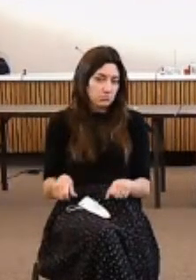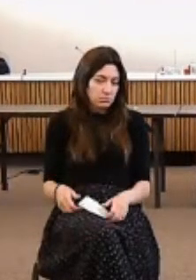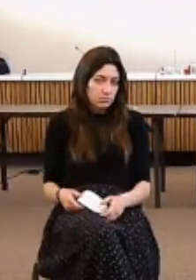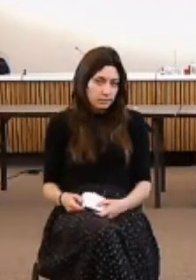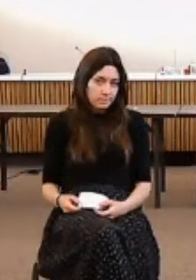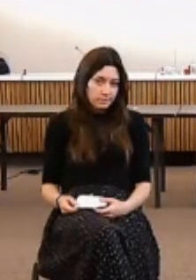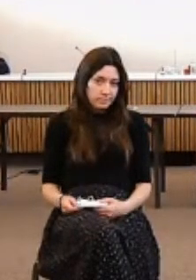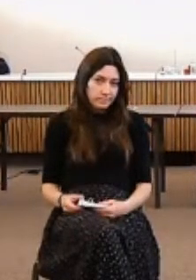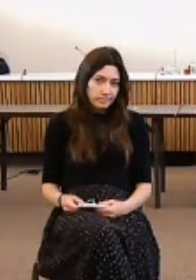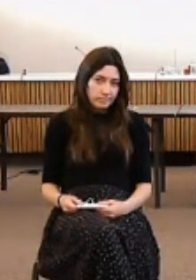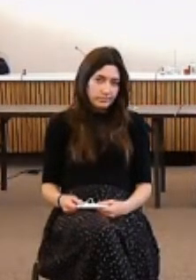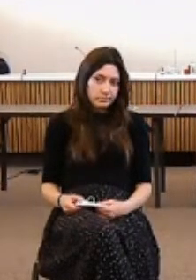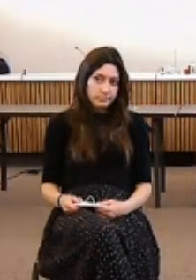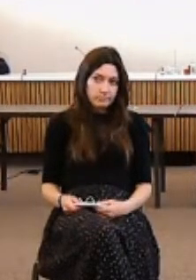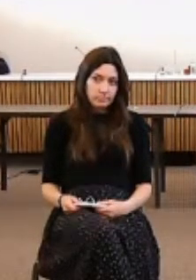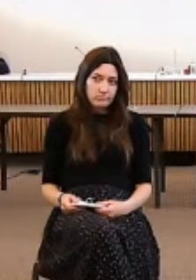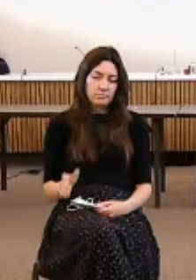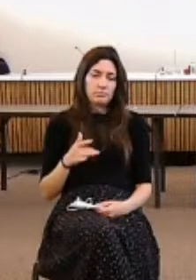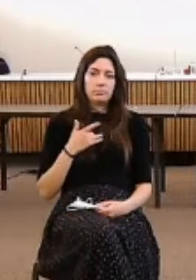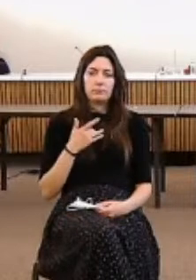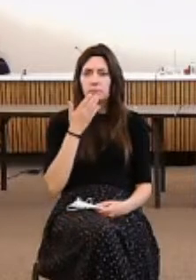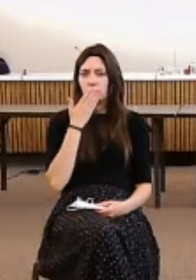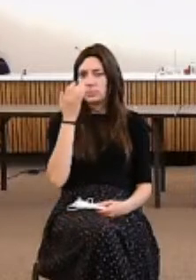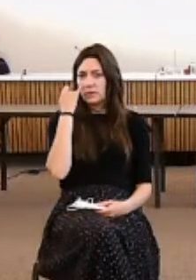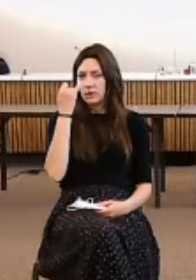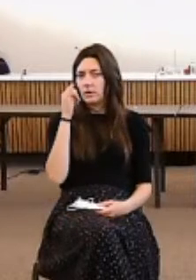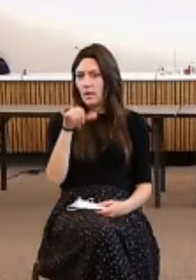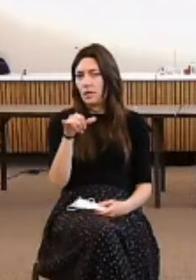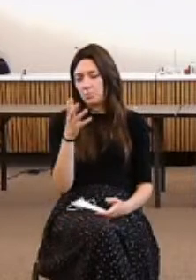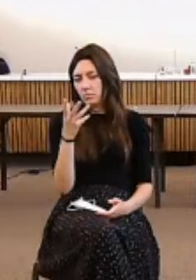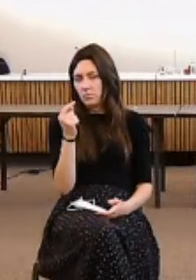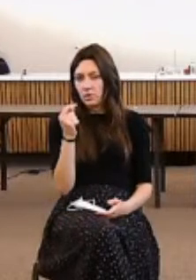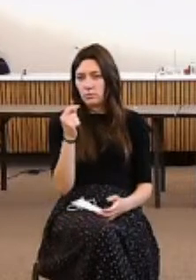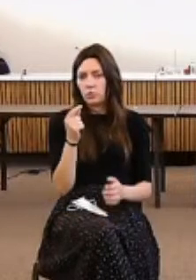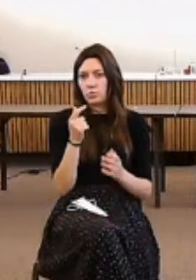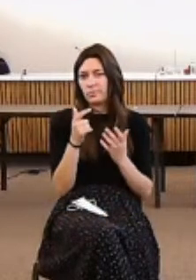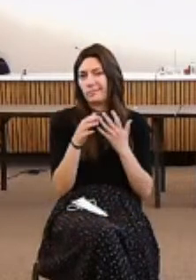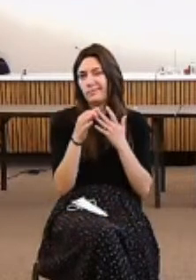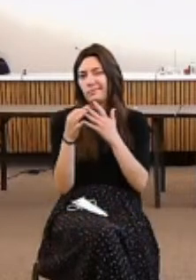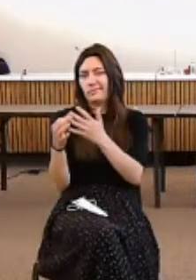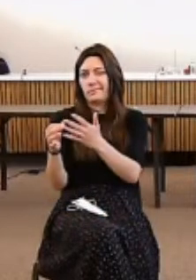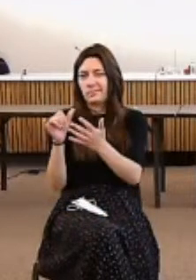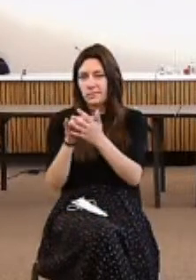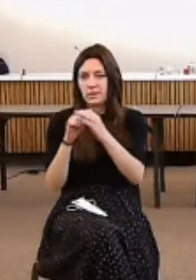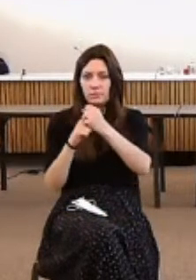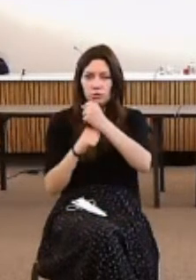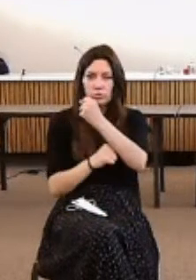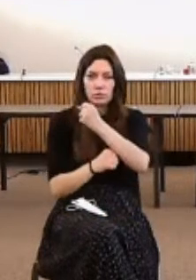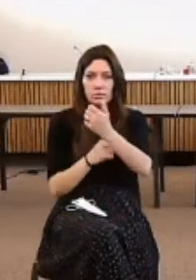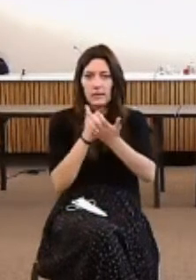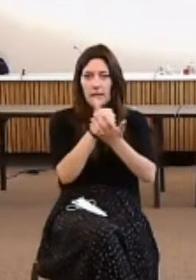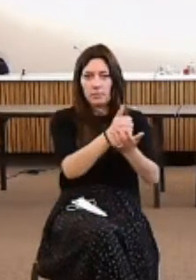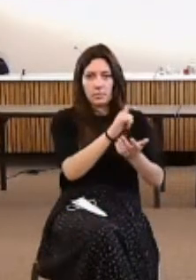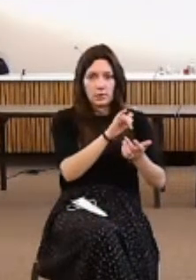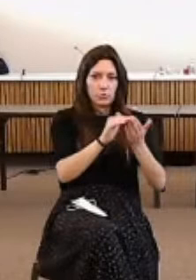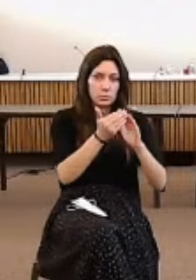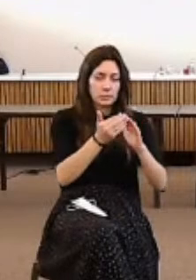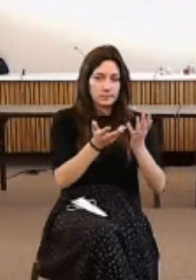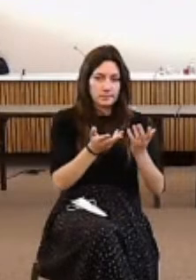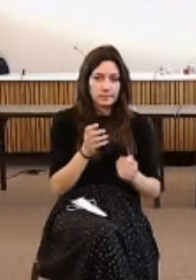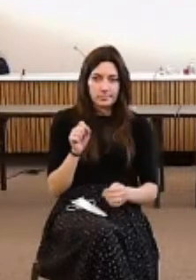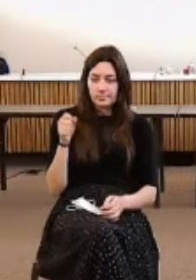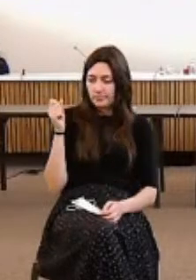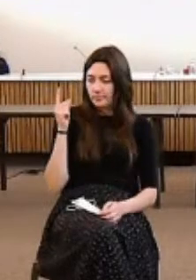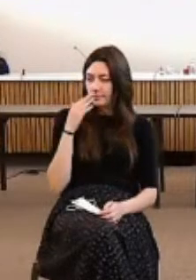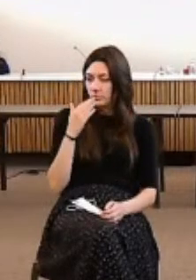it's just, to me, a good idea. I refer to it as drag along infrastructure. It helps the neighbors in that regard. So. Great,